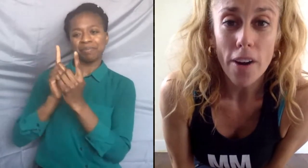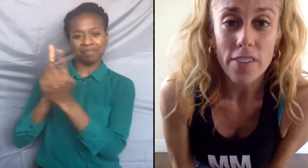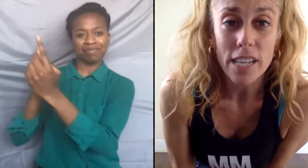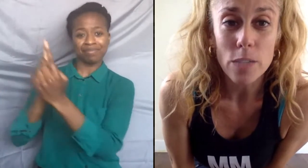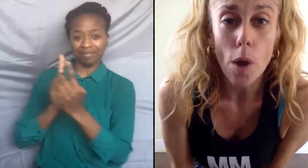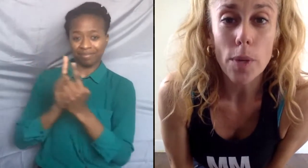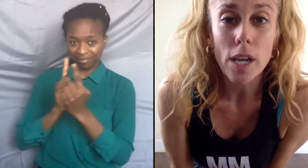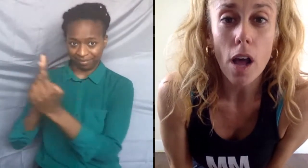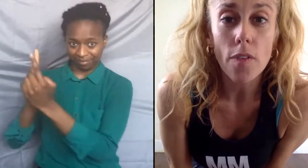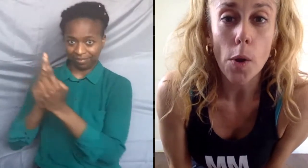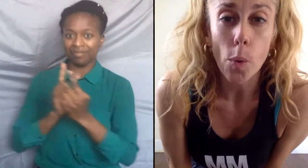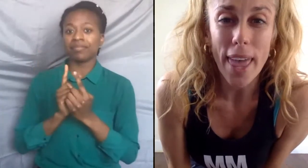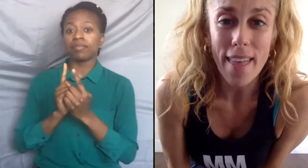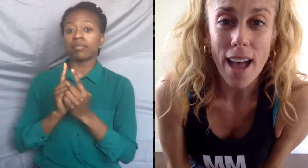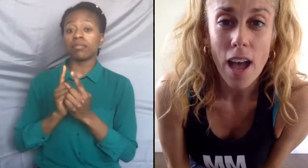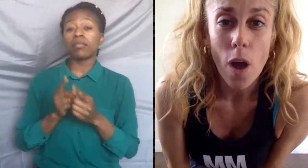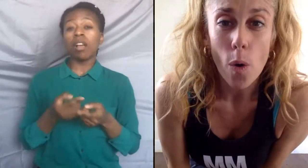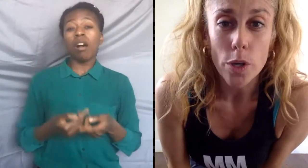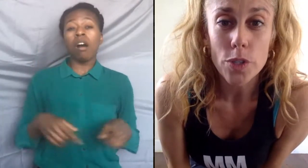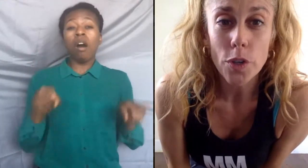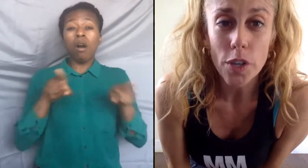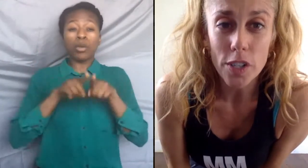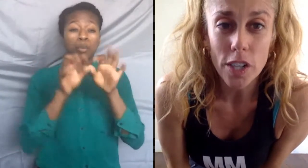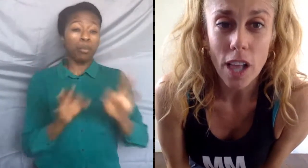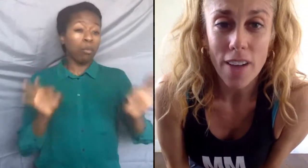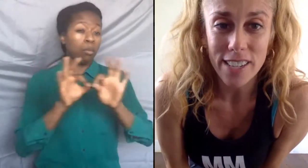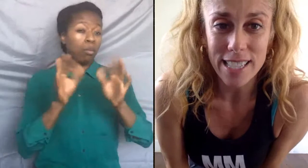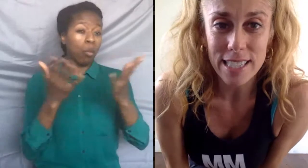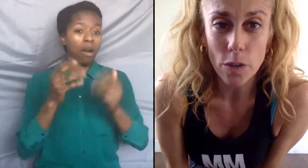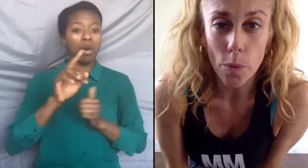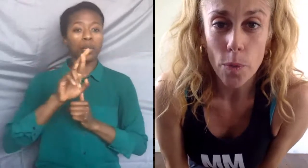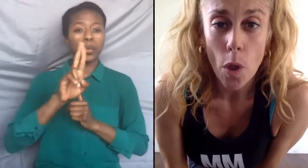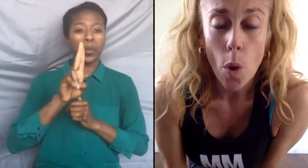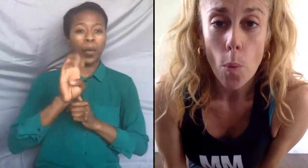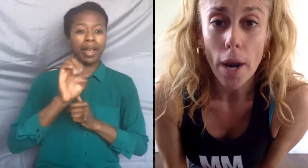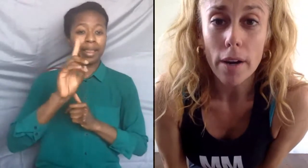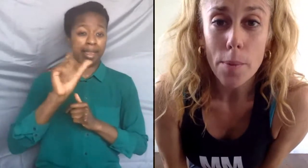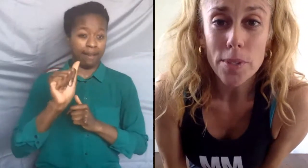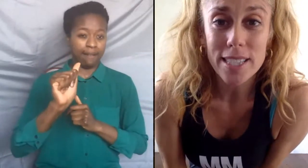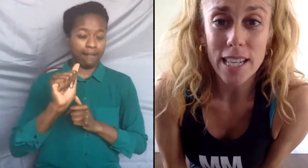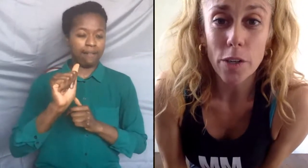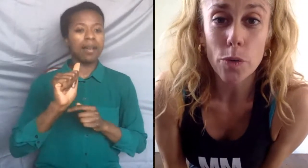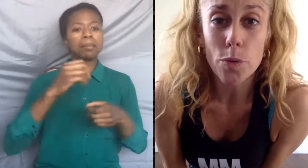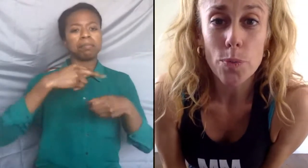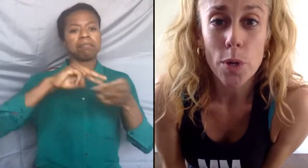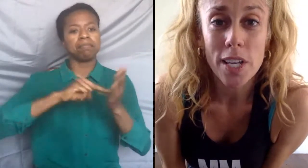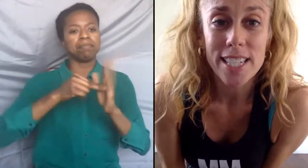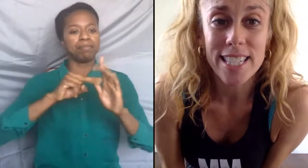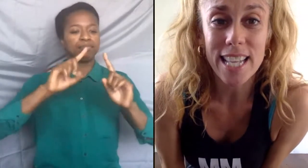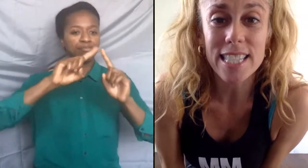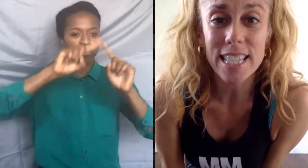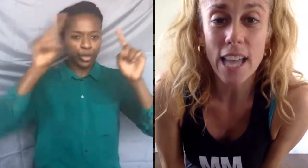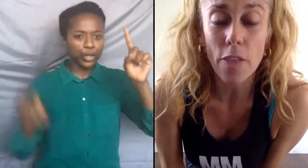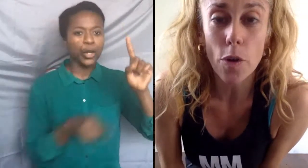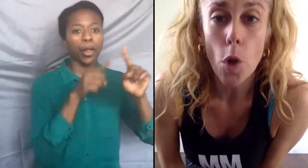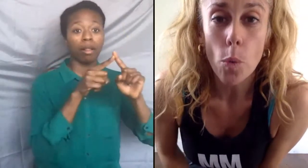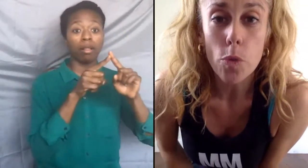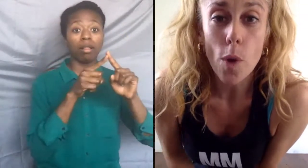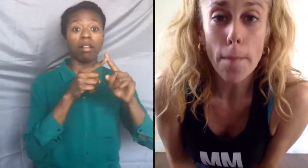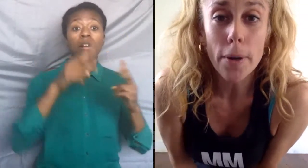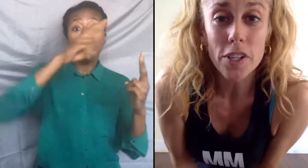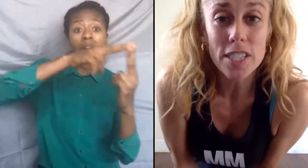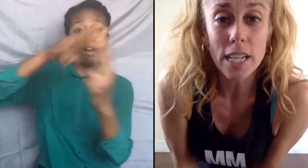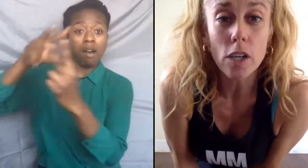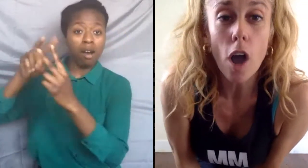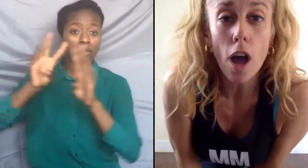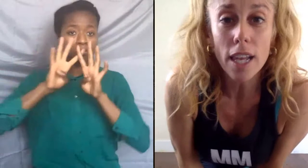another part of it is what we call the rueda, or circle of casino, where couples in a group dance together with